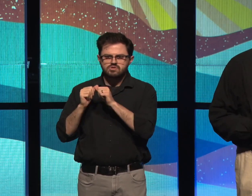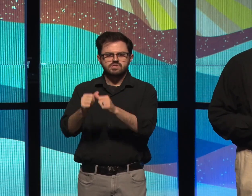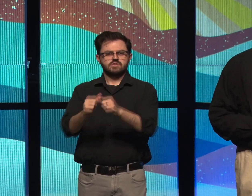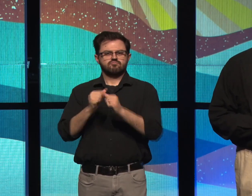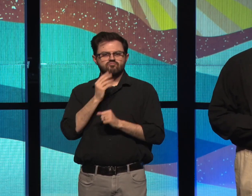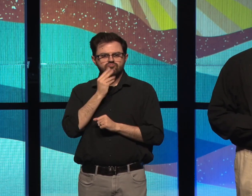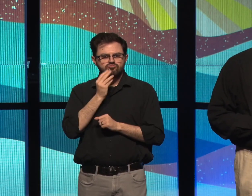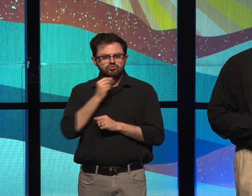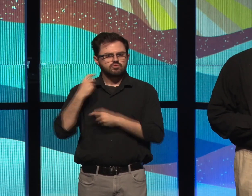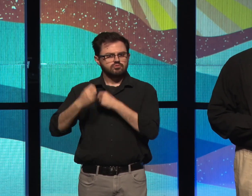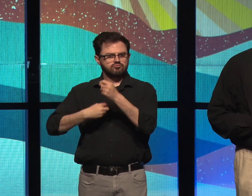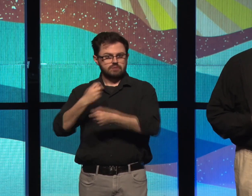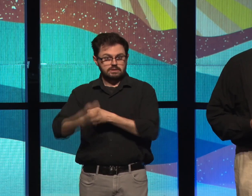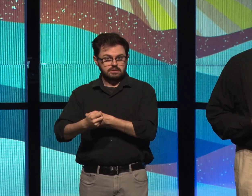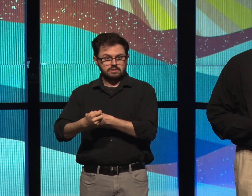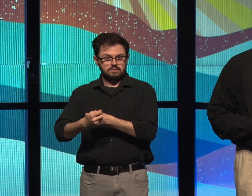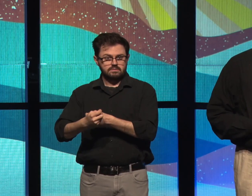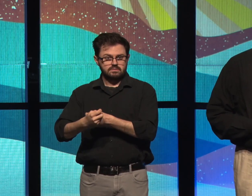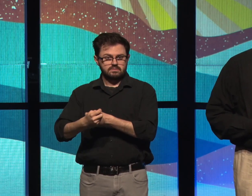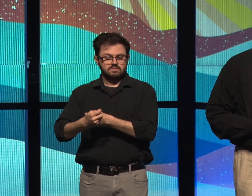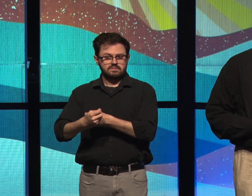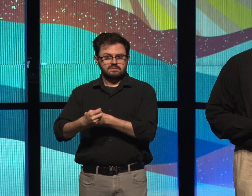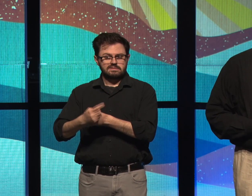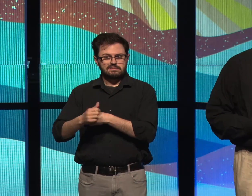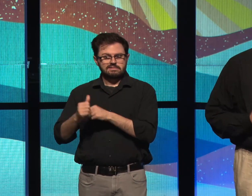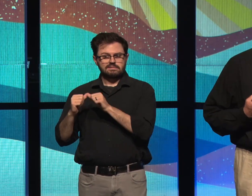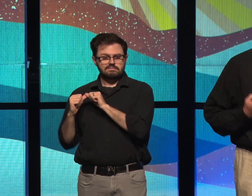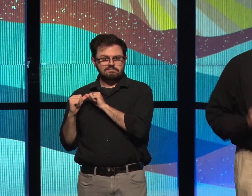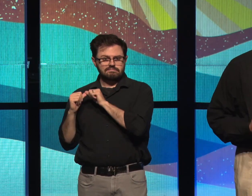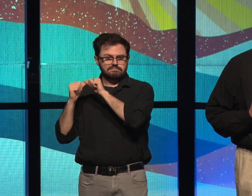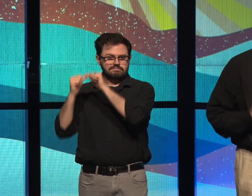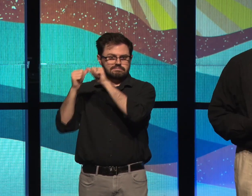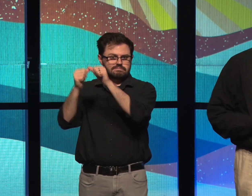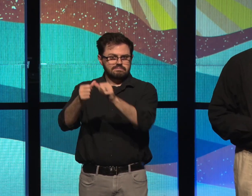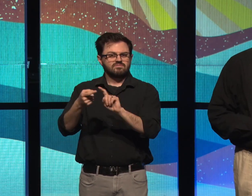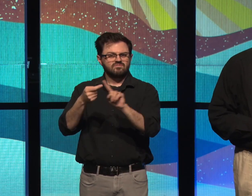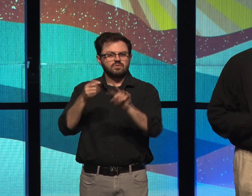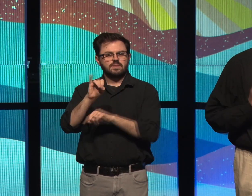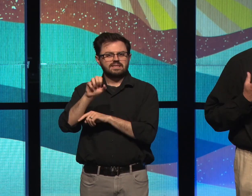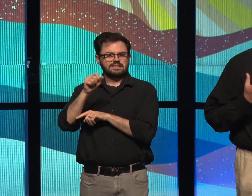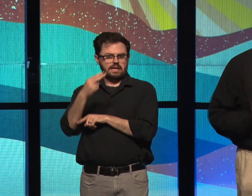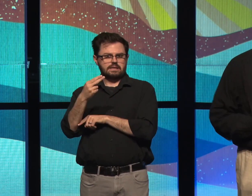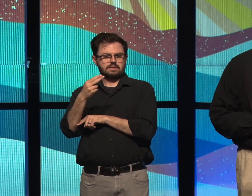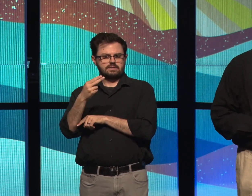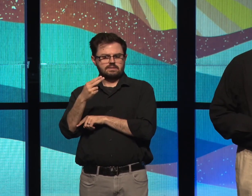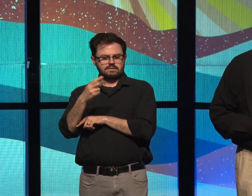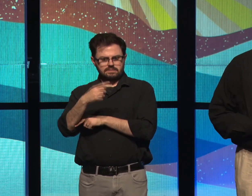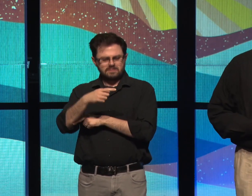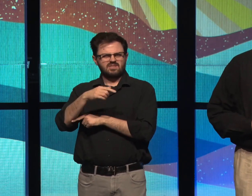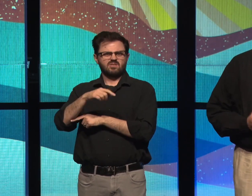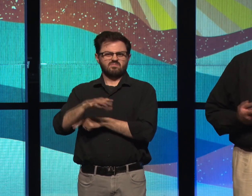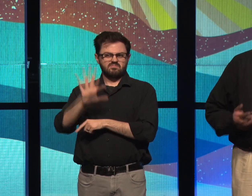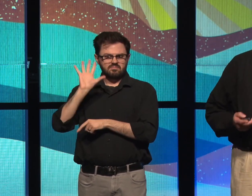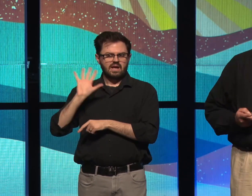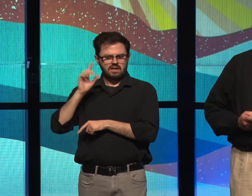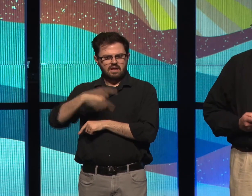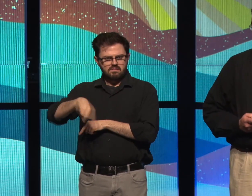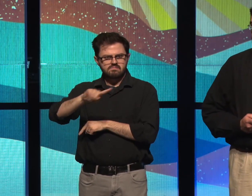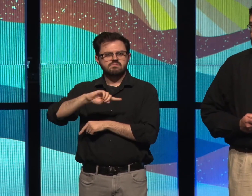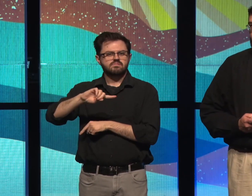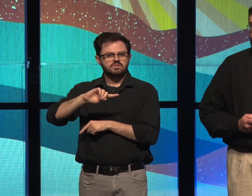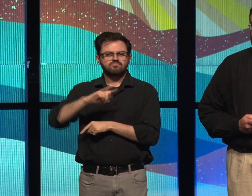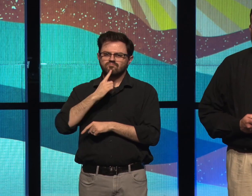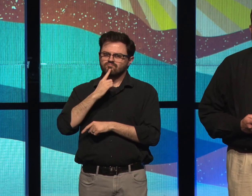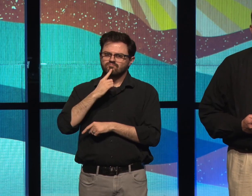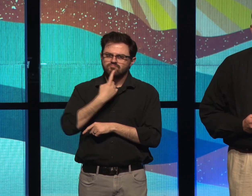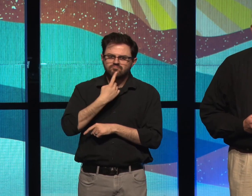the ideas of Isaiah 1. These earliest peacemakers took seriously the mandate to